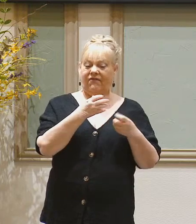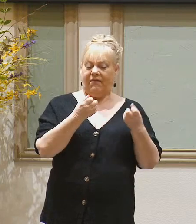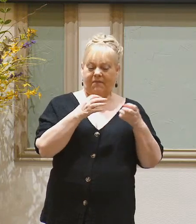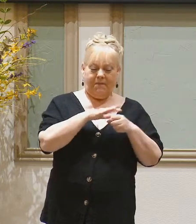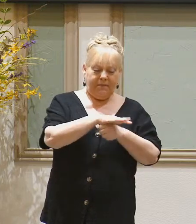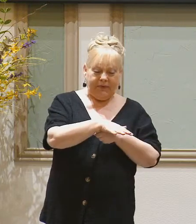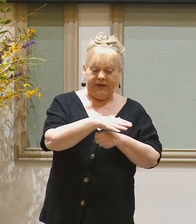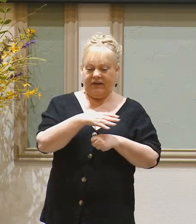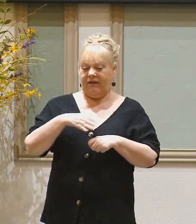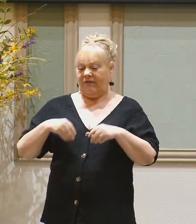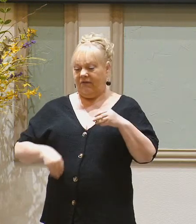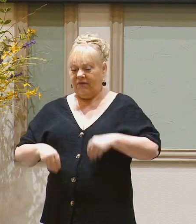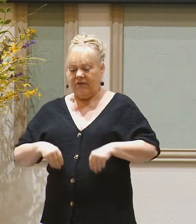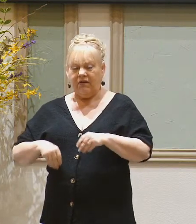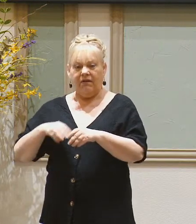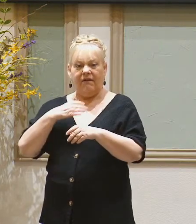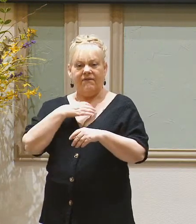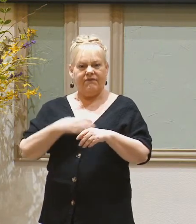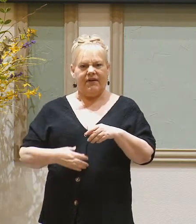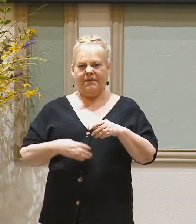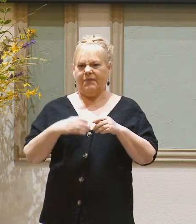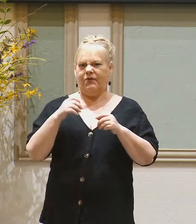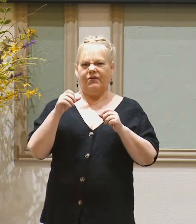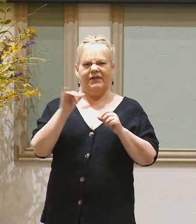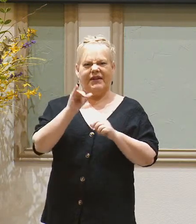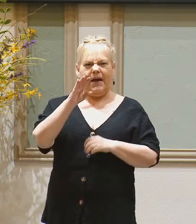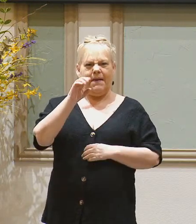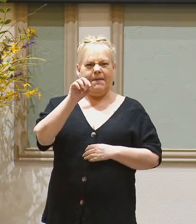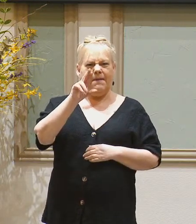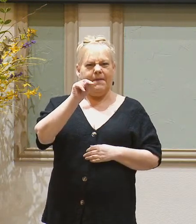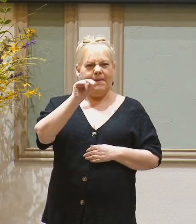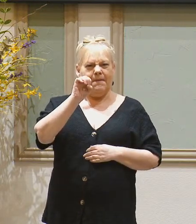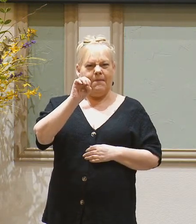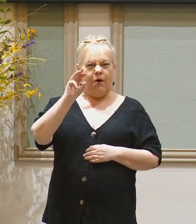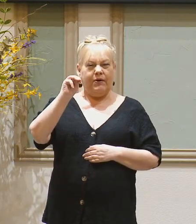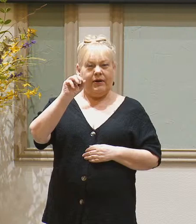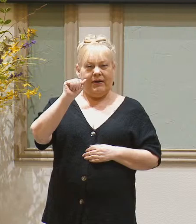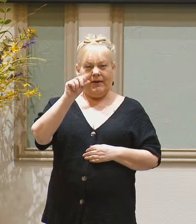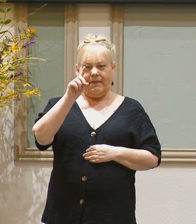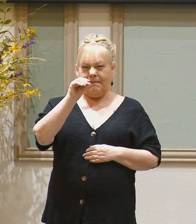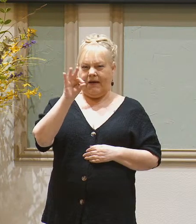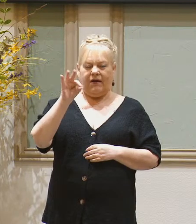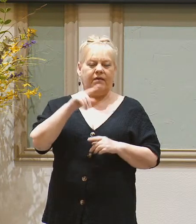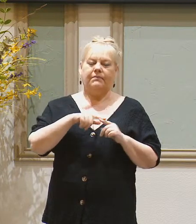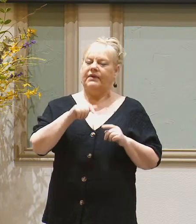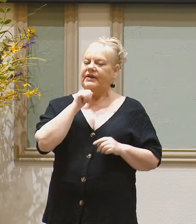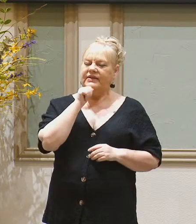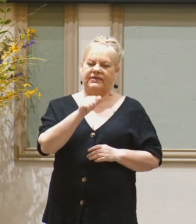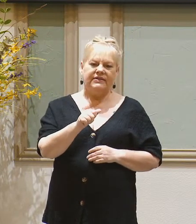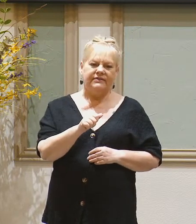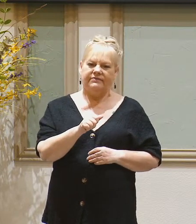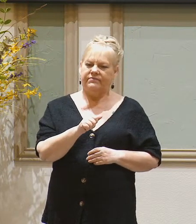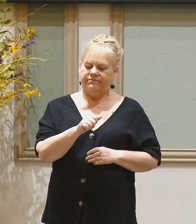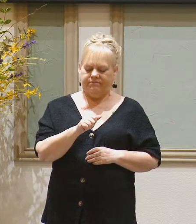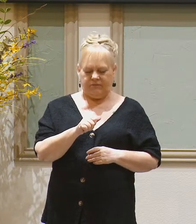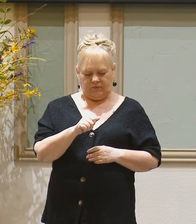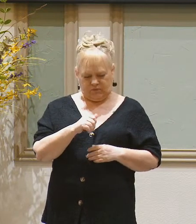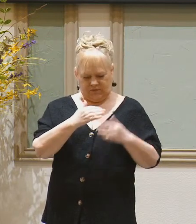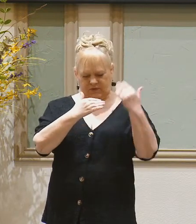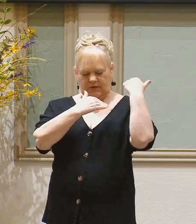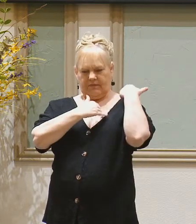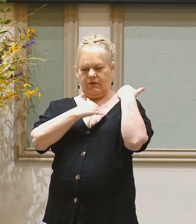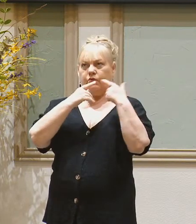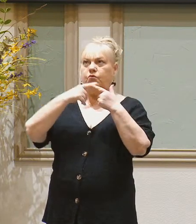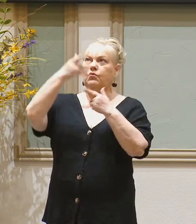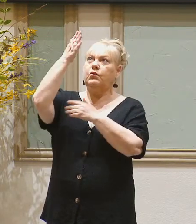famine. He could have made off like Bernie Madoff, but he didn't. He held himself accountable to